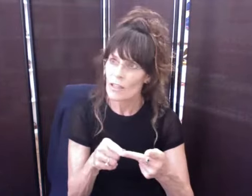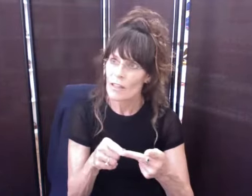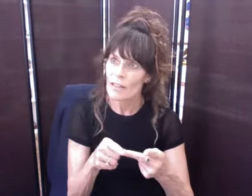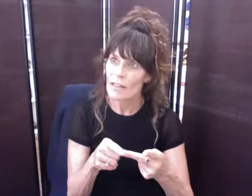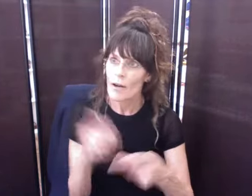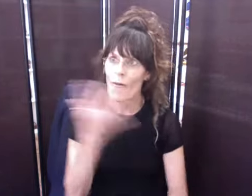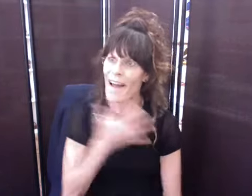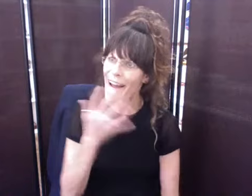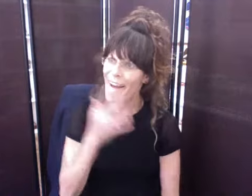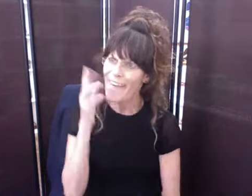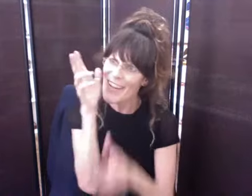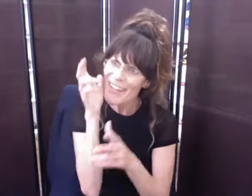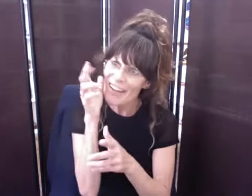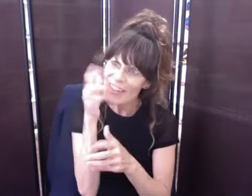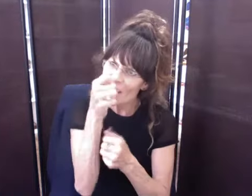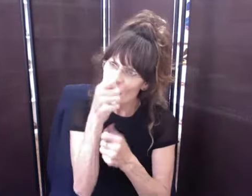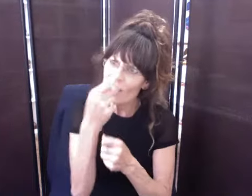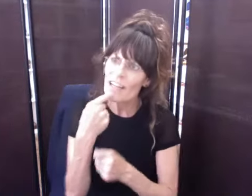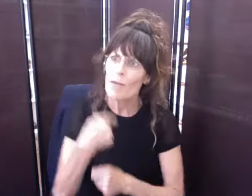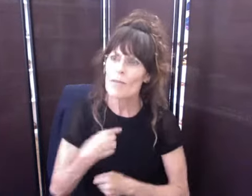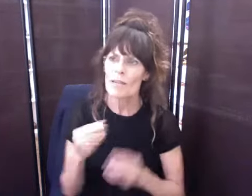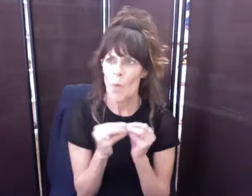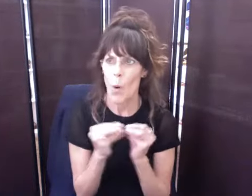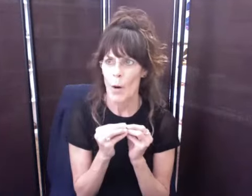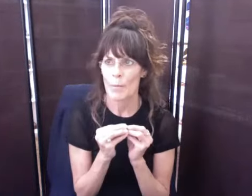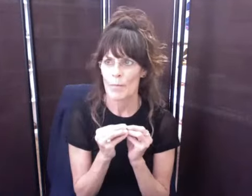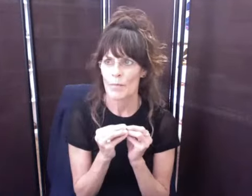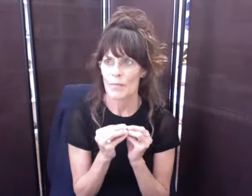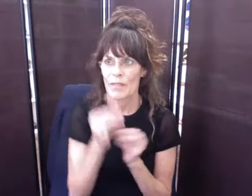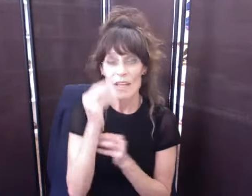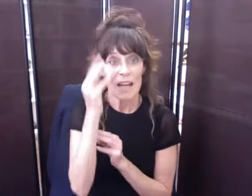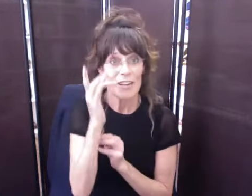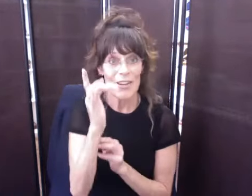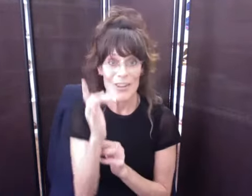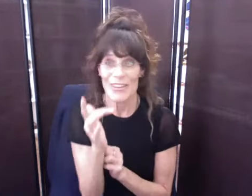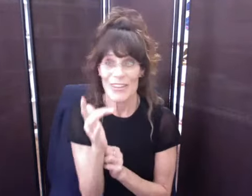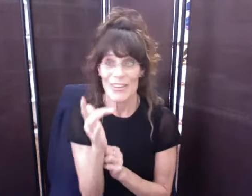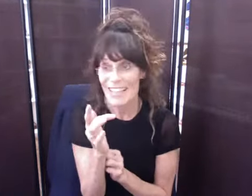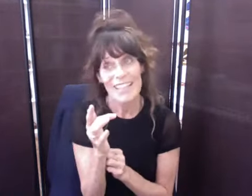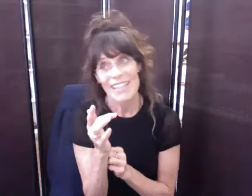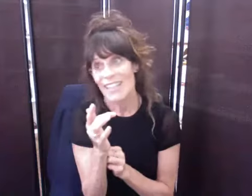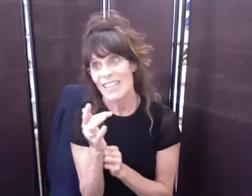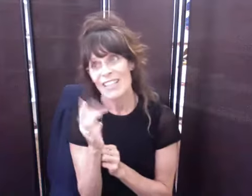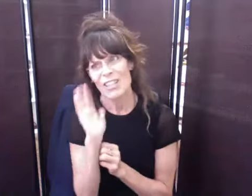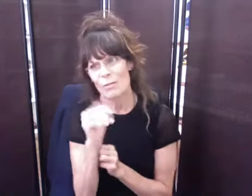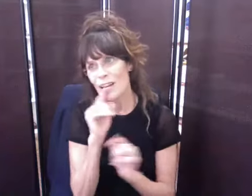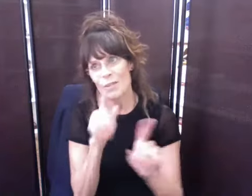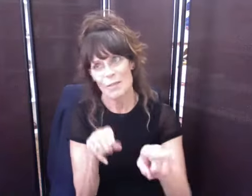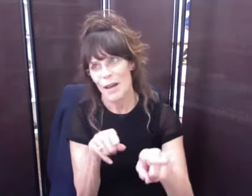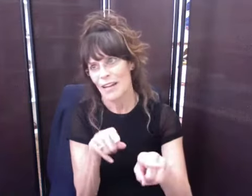sounds interesting. Could you tell me more about that? And early on, Mike, she's not going to respond, right? I mean, you're the guy that broke